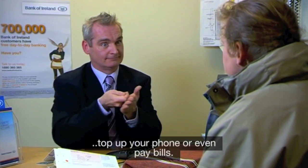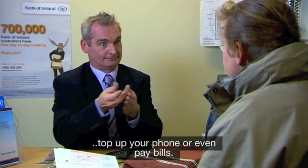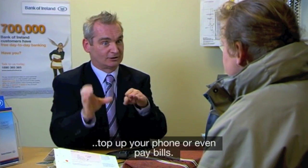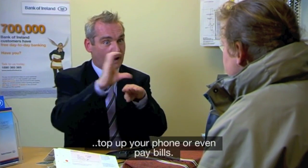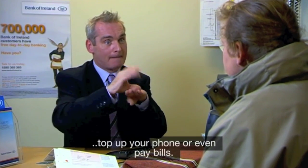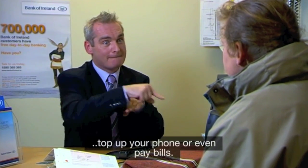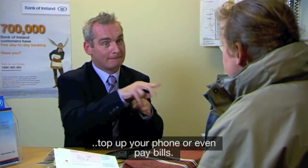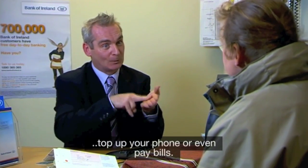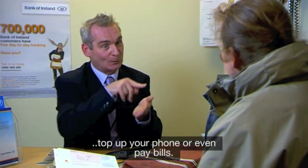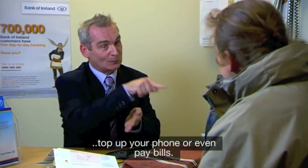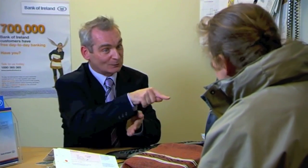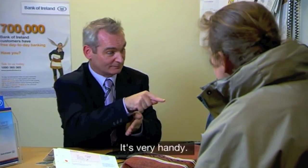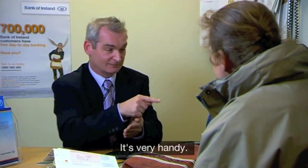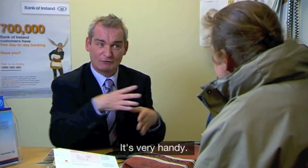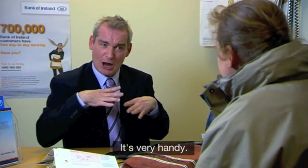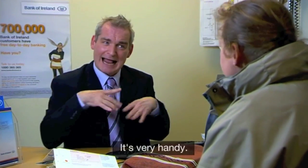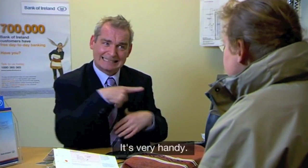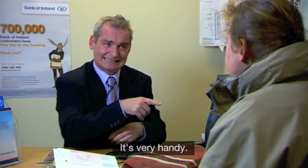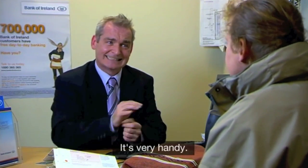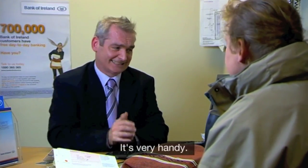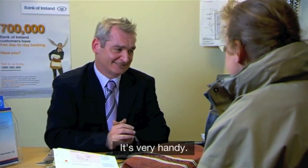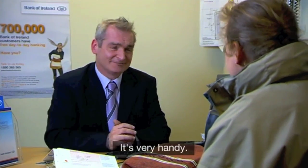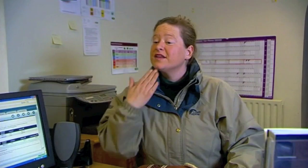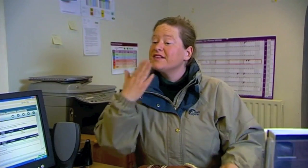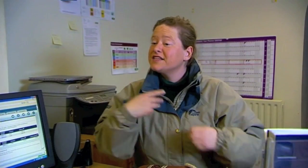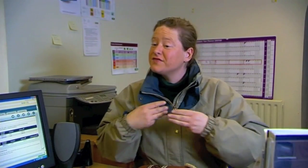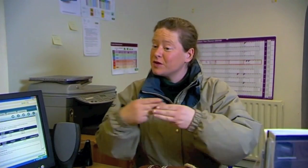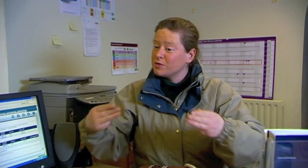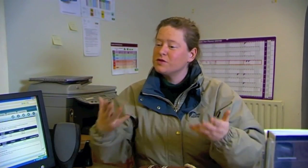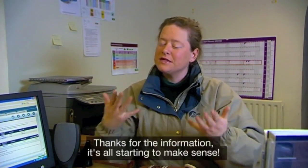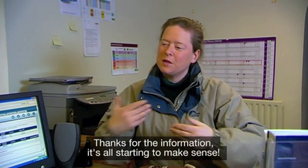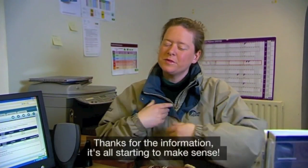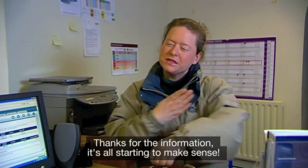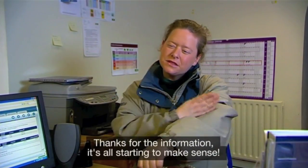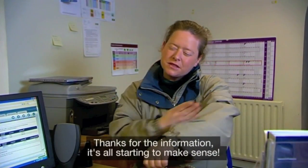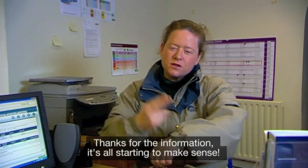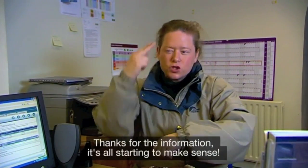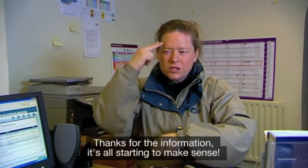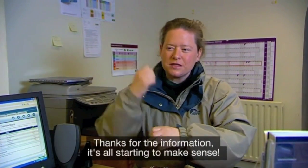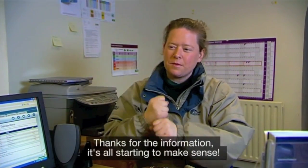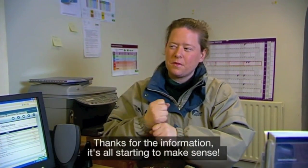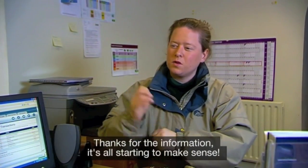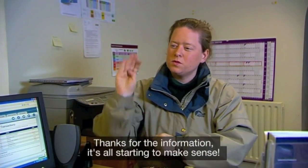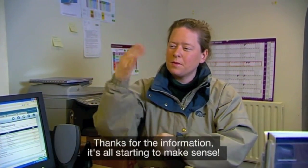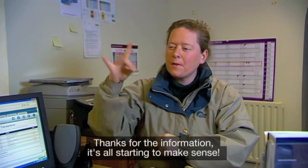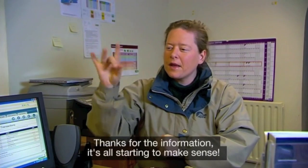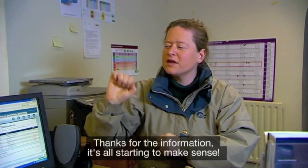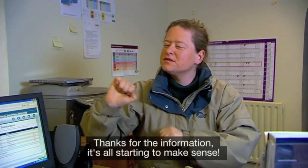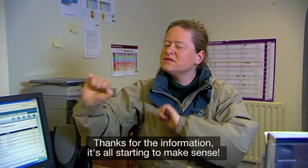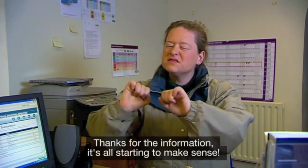or even pay bills. It's very handy. Thanks for the information. It's all starting to make sense.